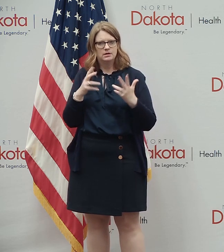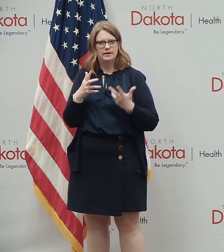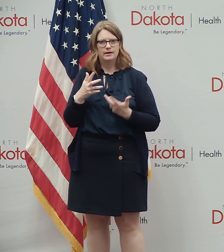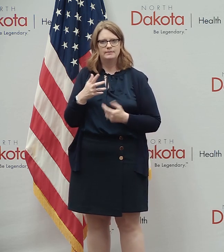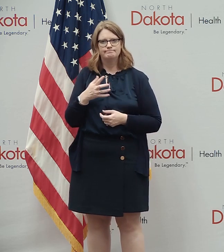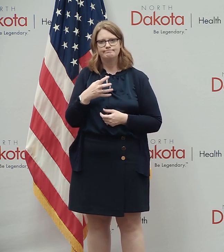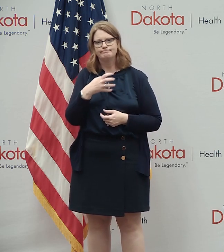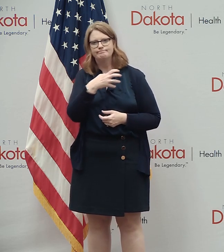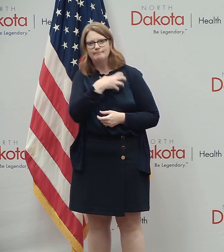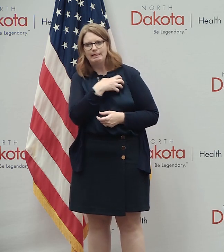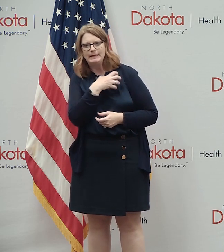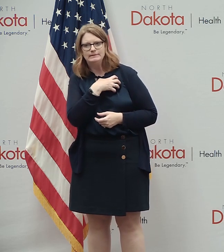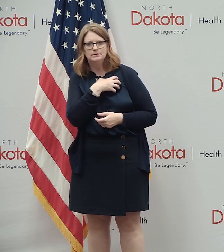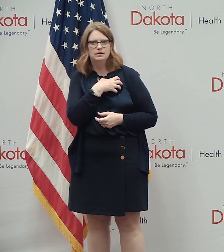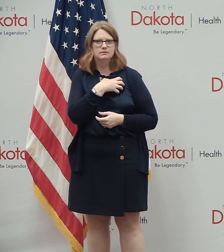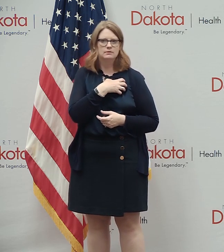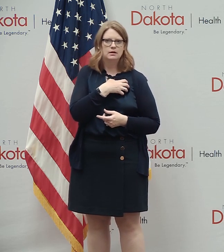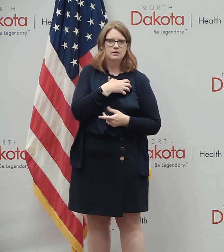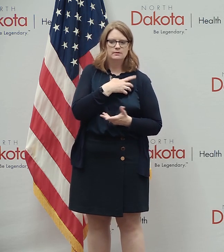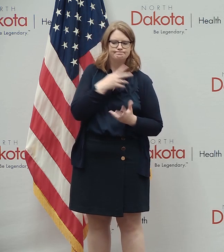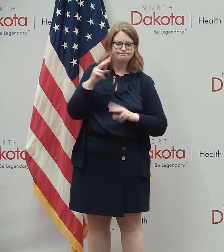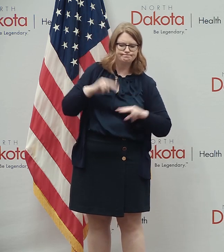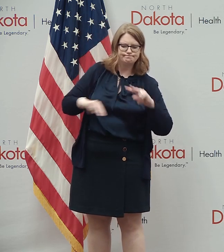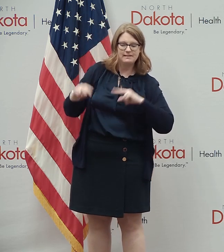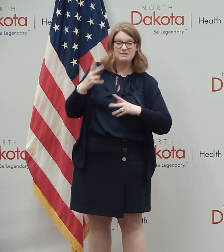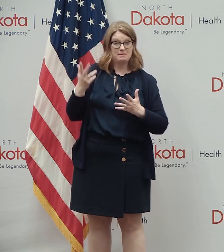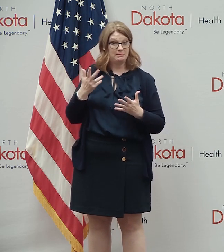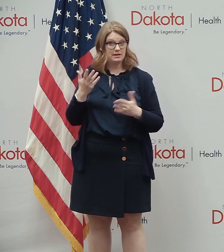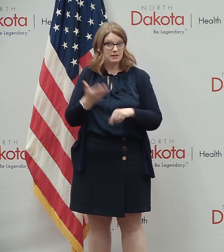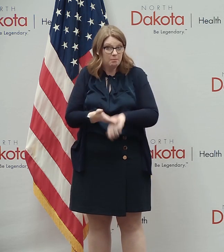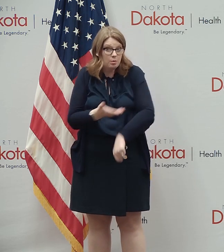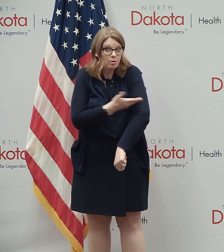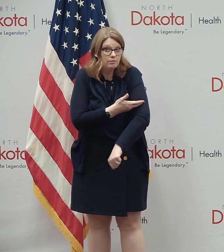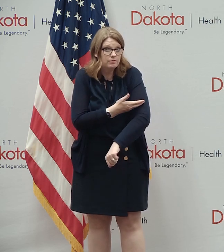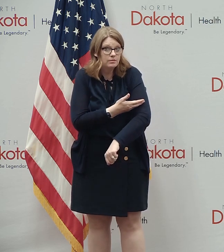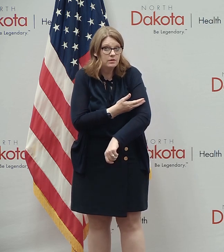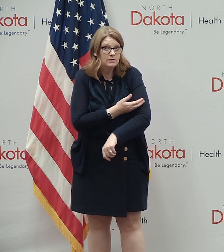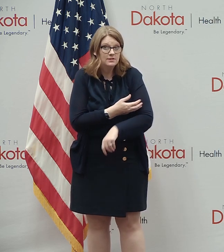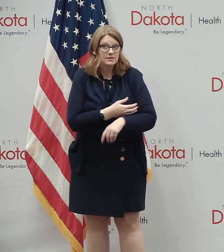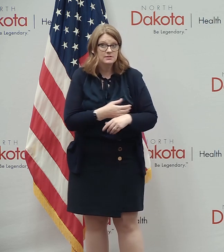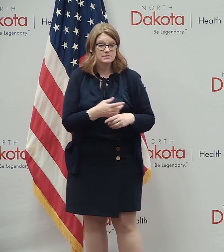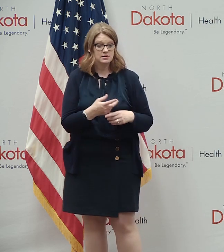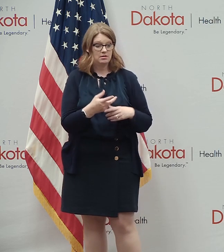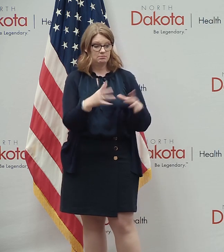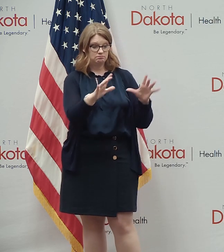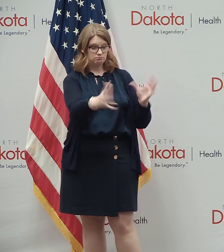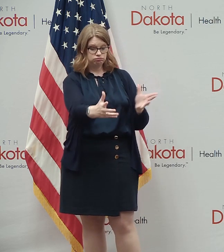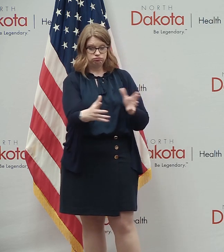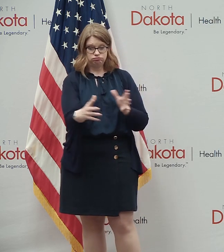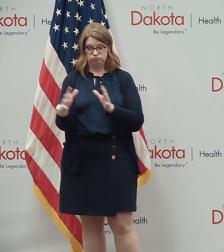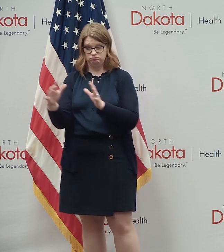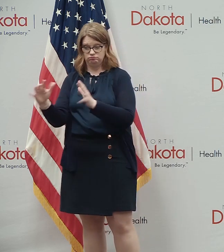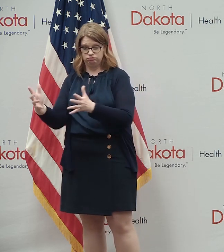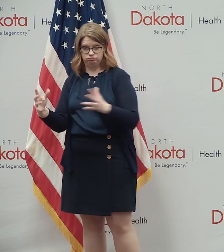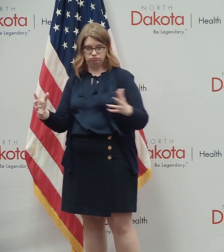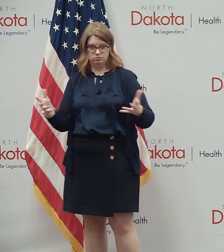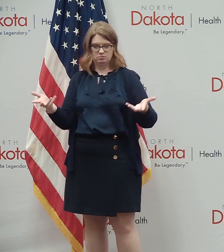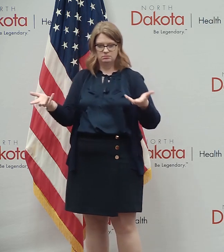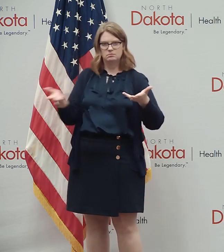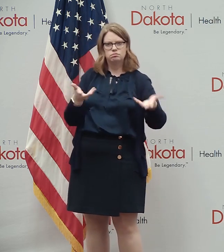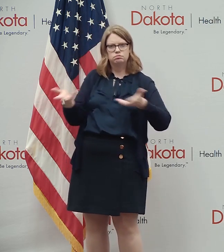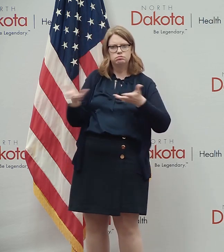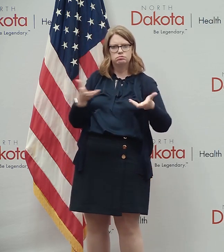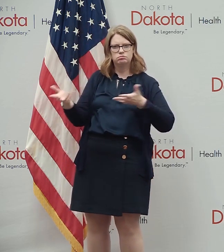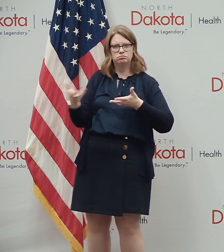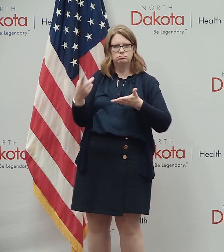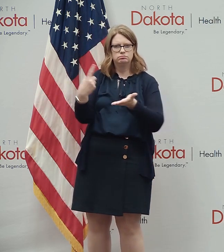policing might be done or done better. So there's been a great exchange by both sides, and I know that the mayors of